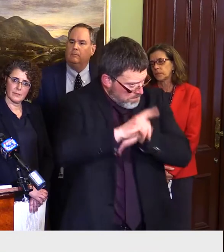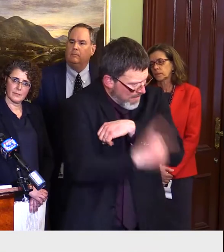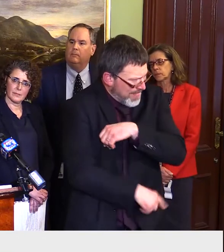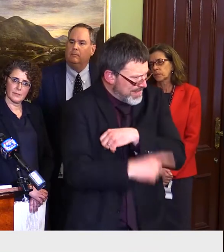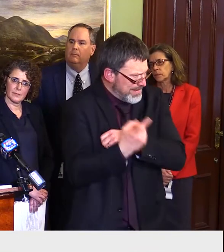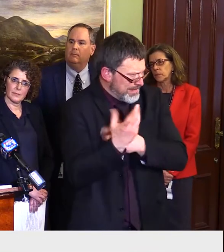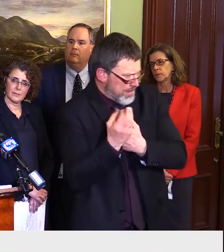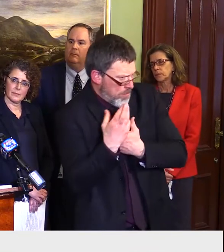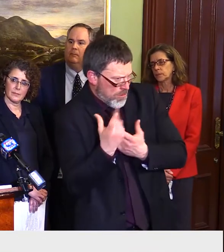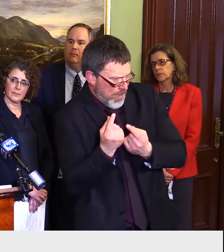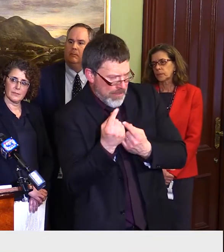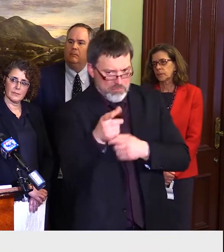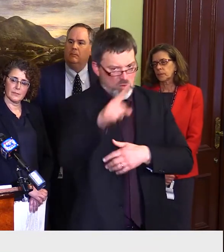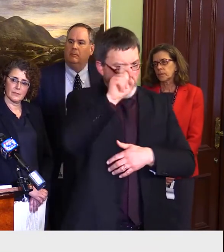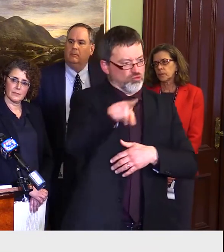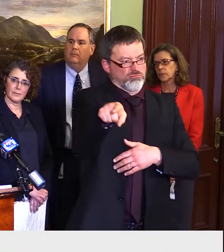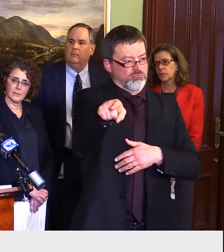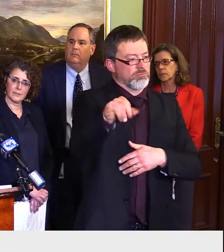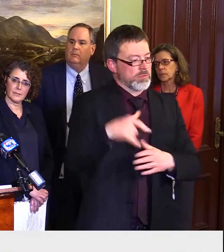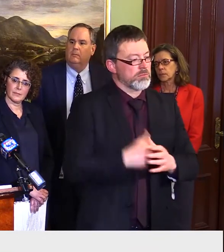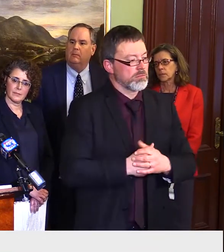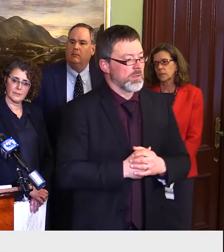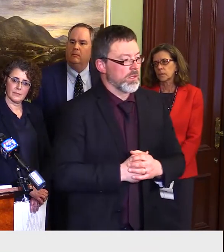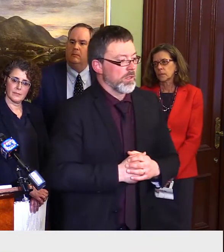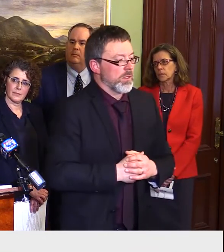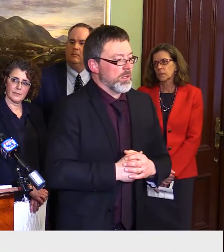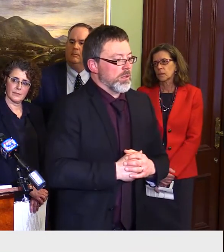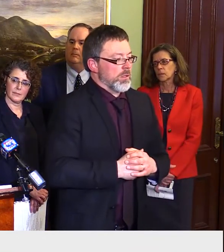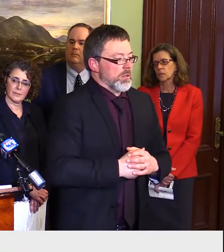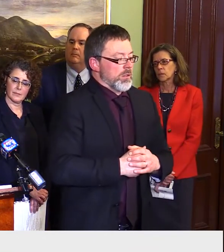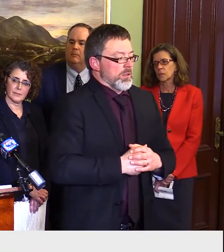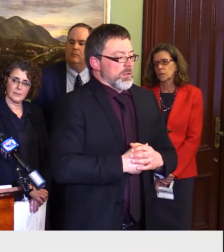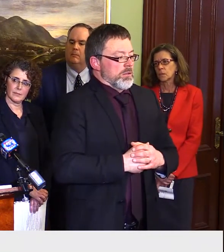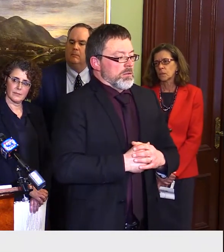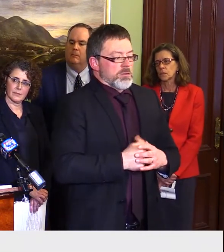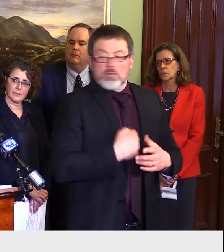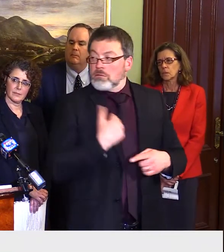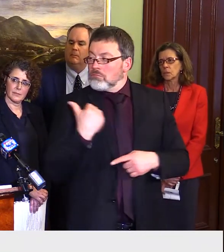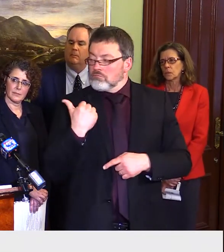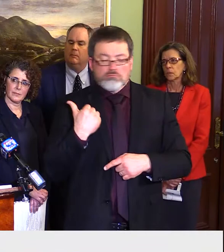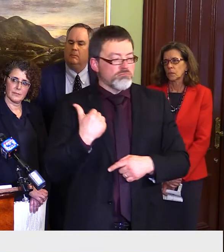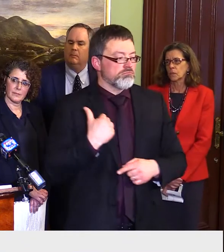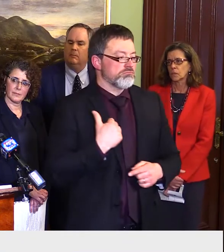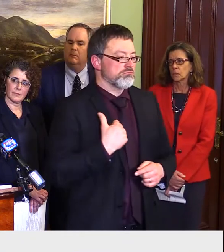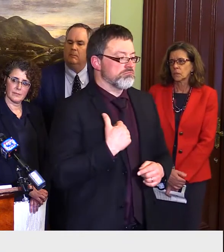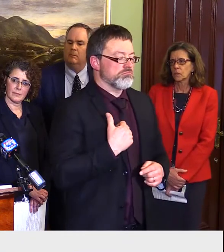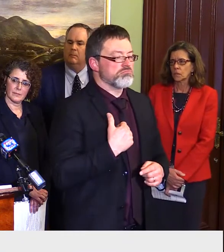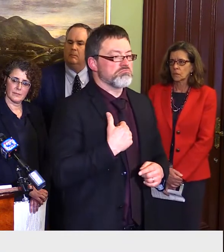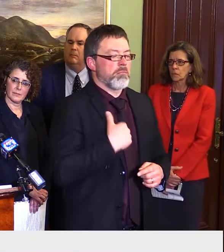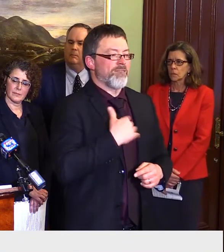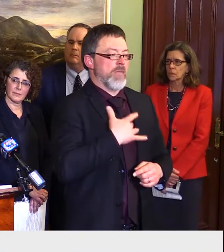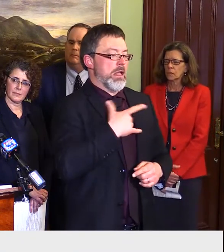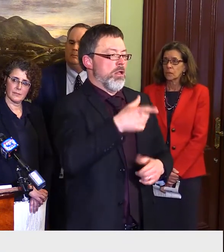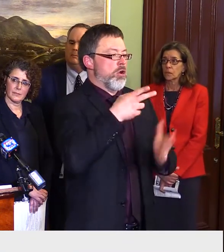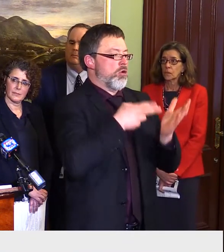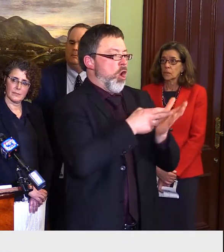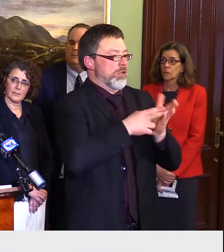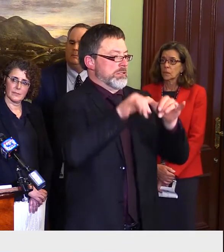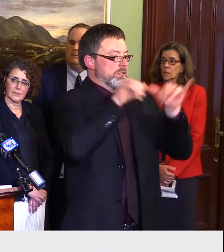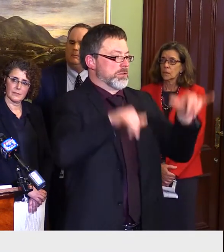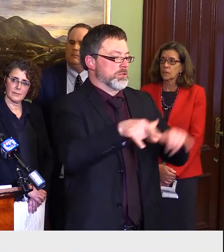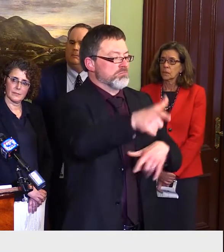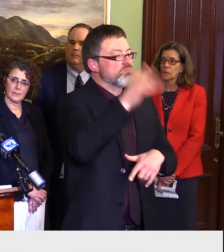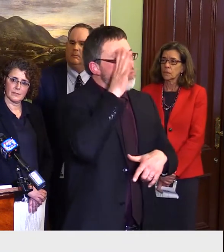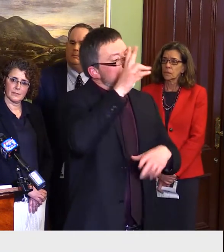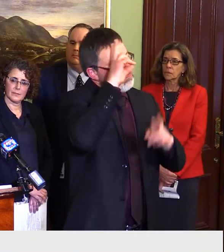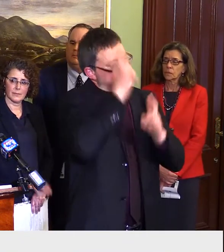us in the long run. I'm not sure there'll be sanctions, but we will provide the opportunity to educate them as